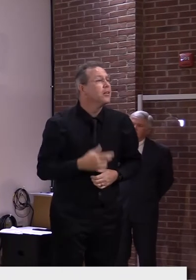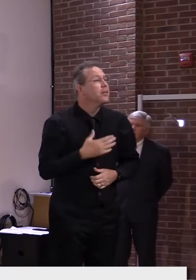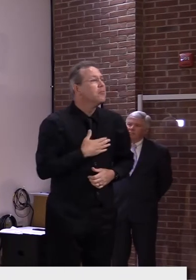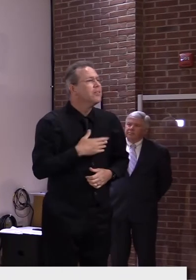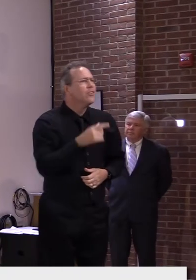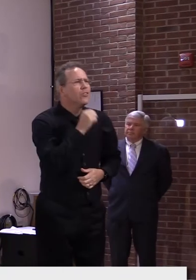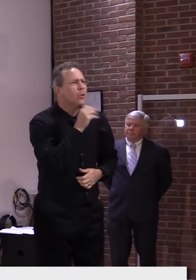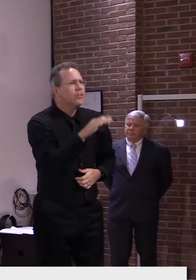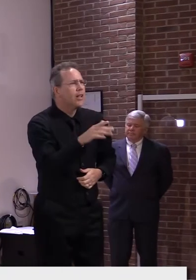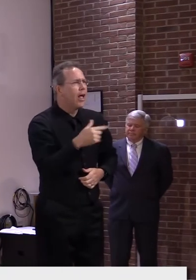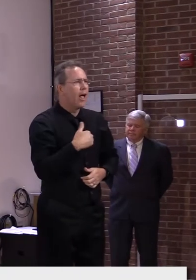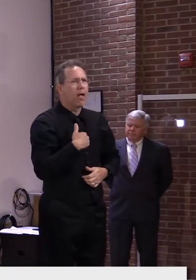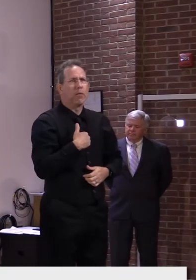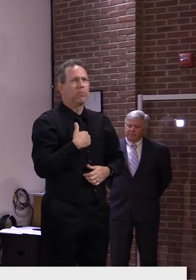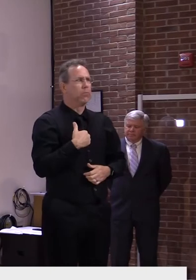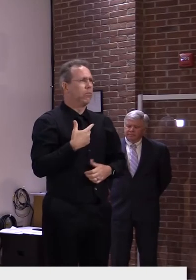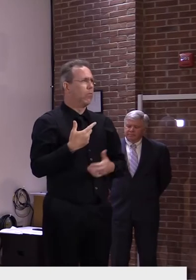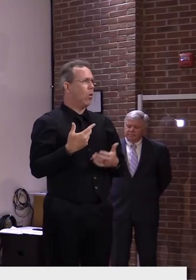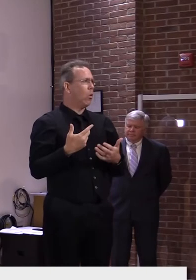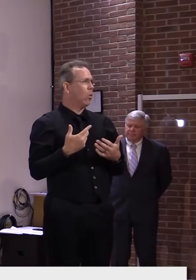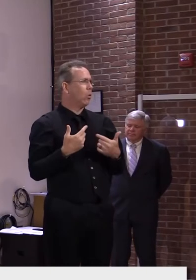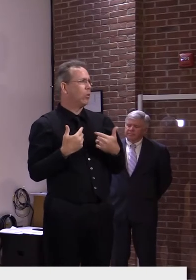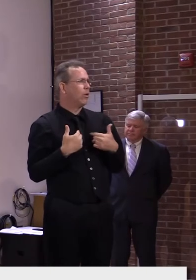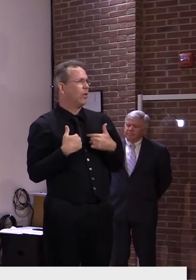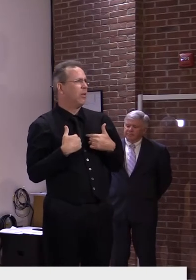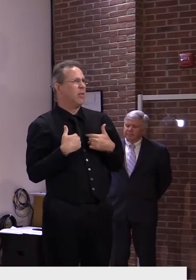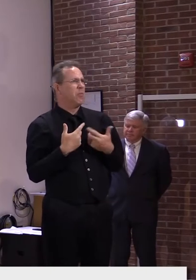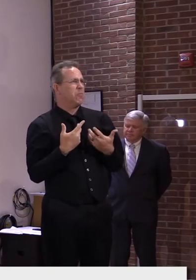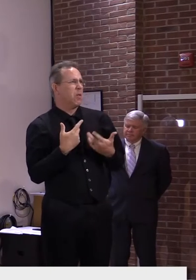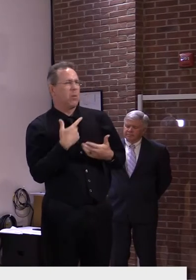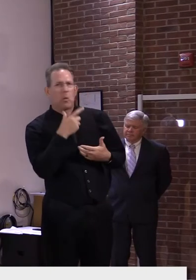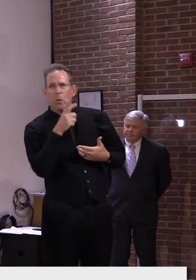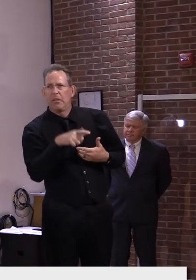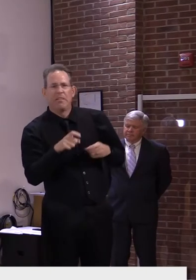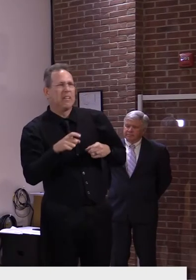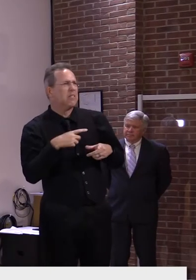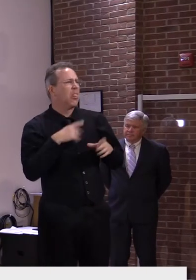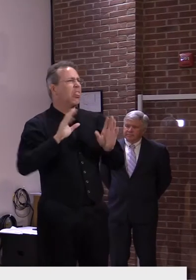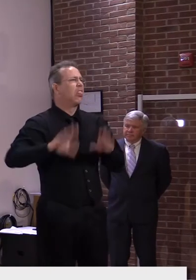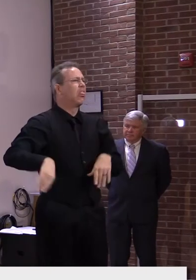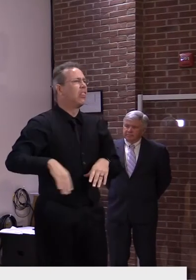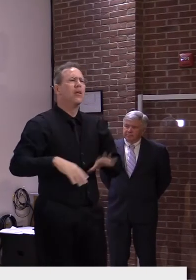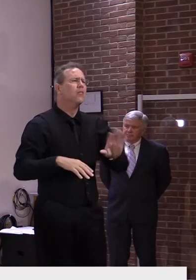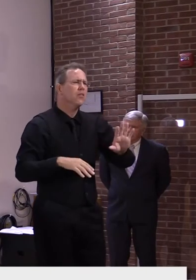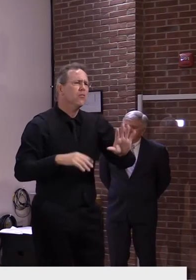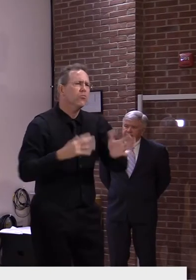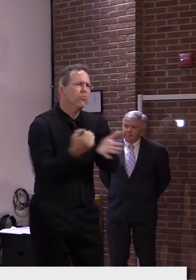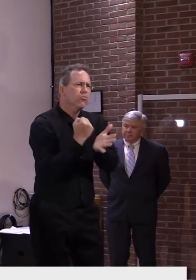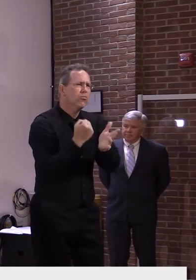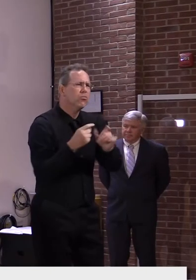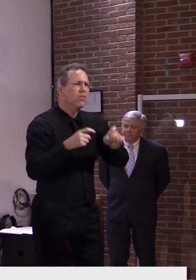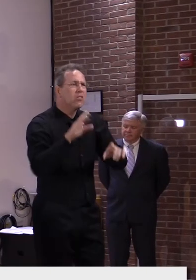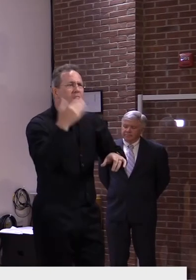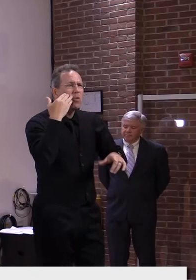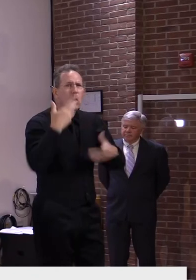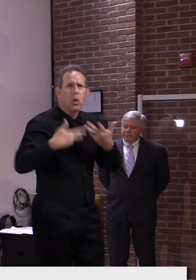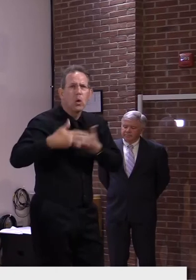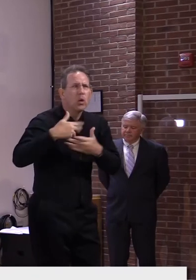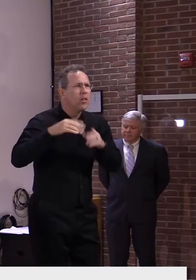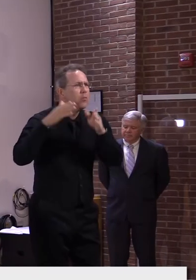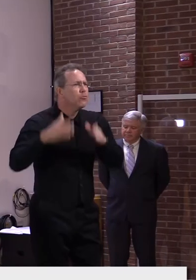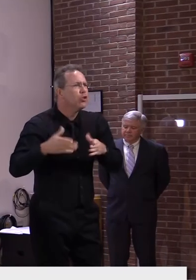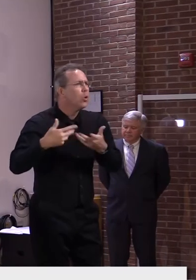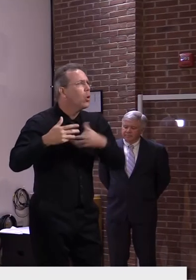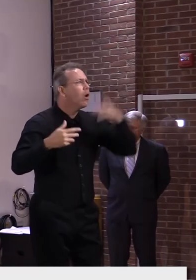yourself believe that that's no longer a necessary component of how we manage the pandemic if you feel that it's appropriate for yourself to